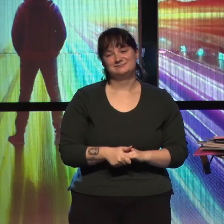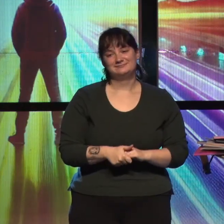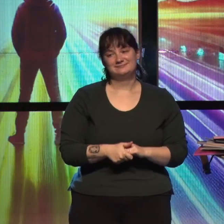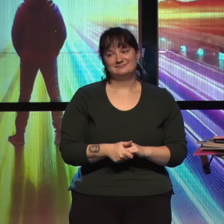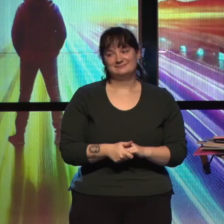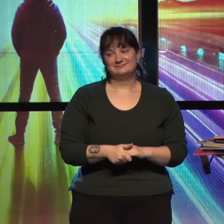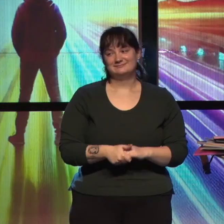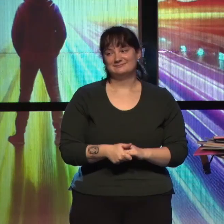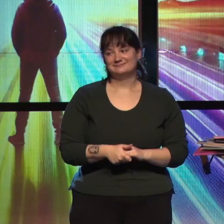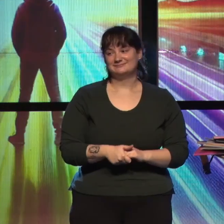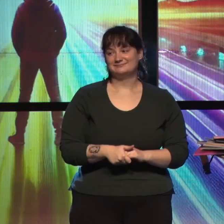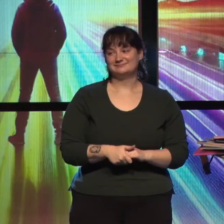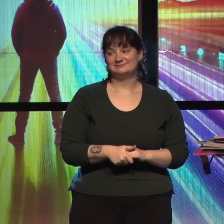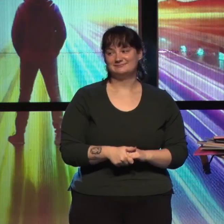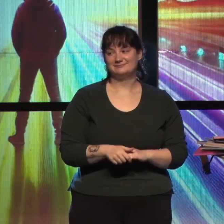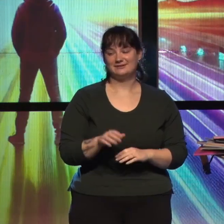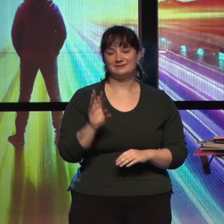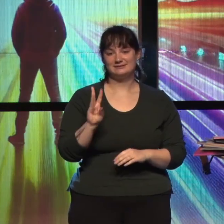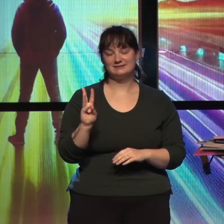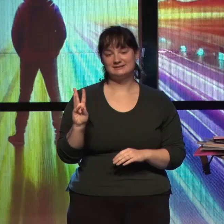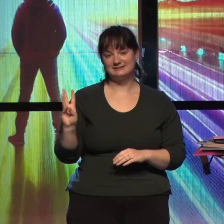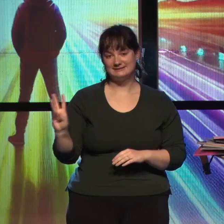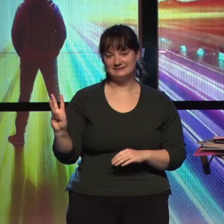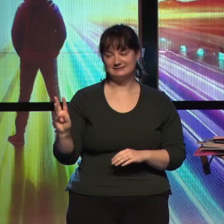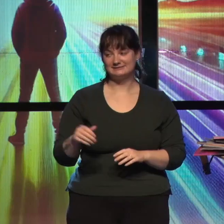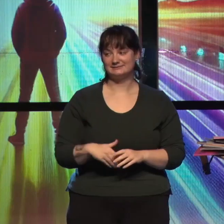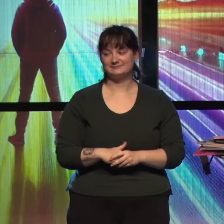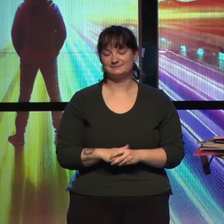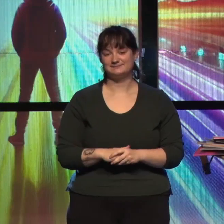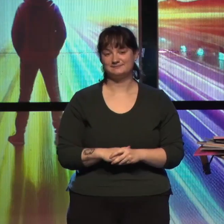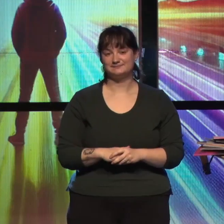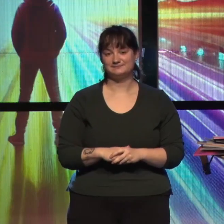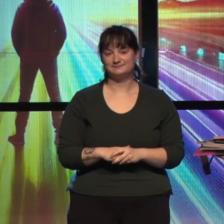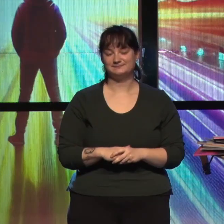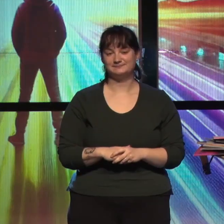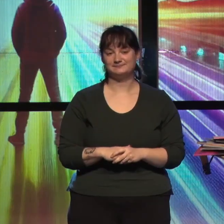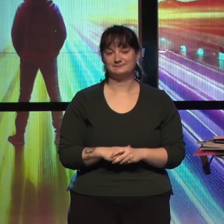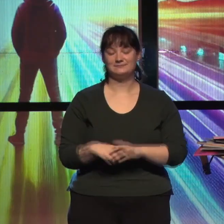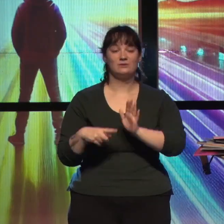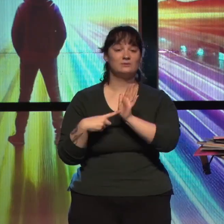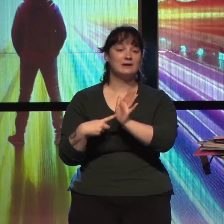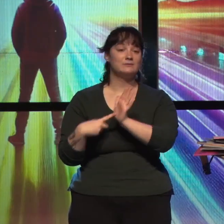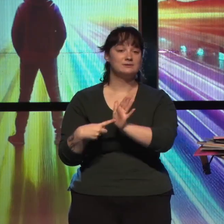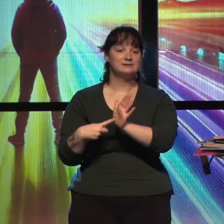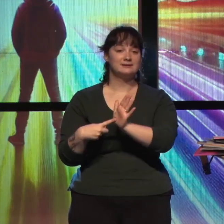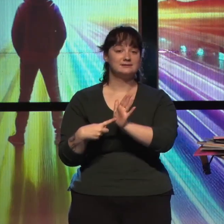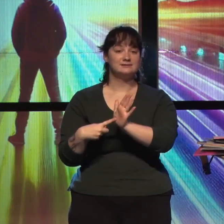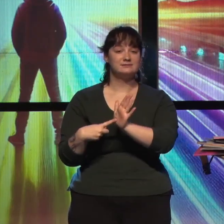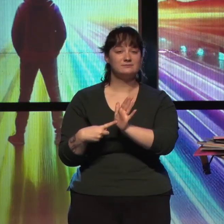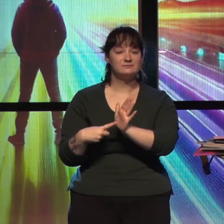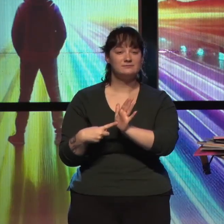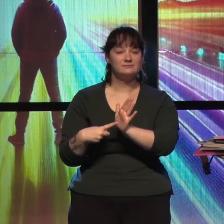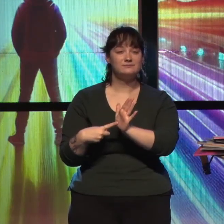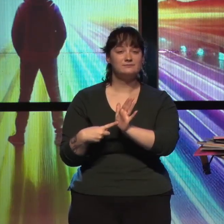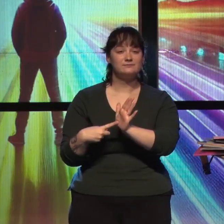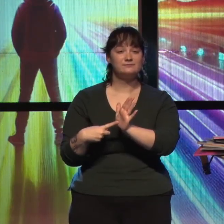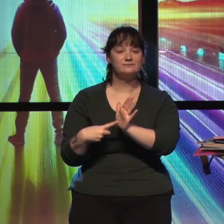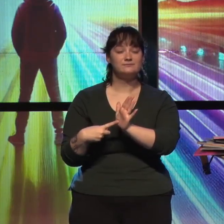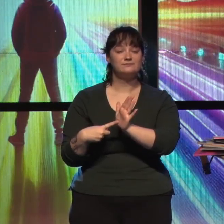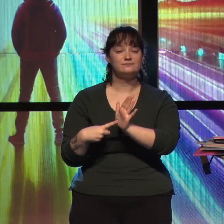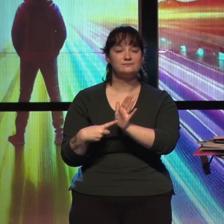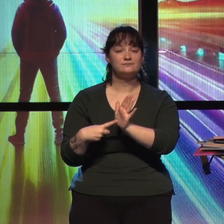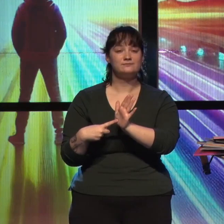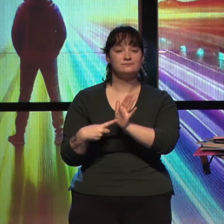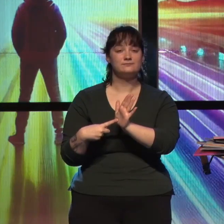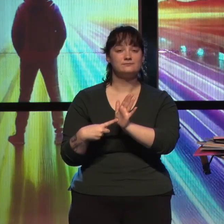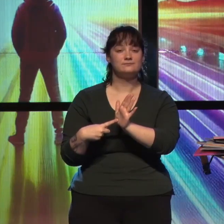thing. 666, just to comment, 666 clearly represents the Roman Emperor Nero. We know that now. For when